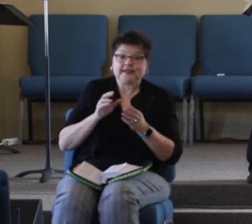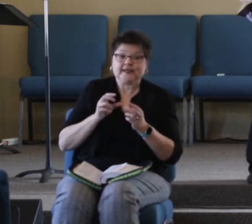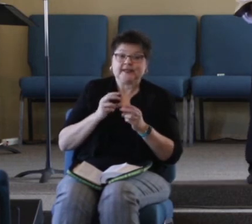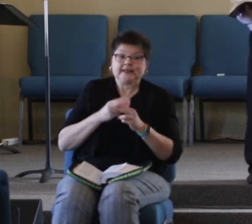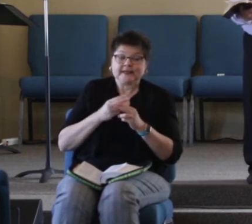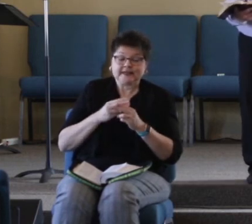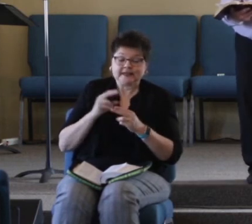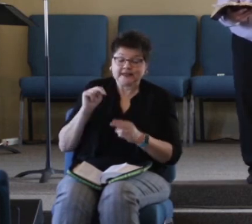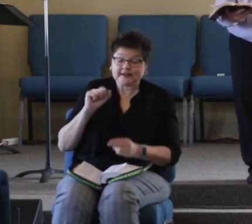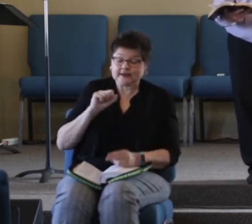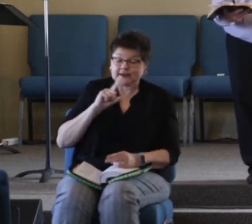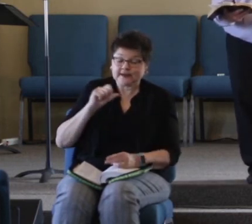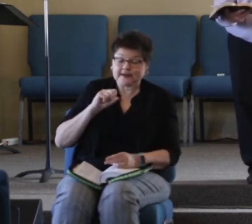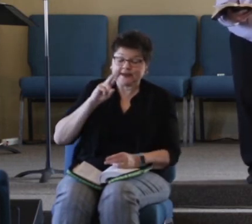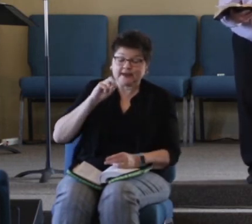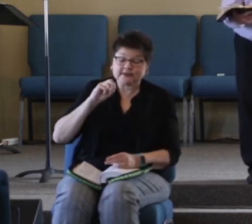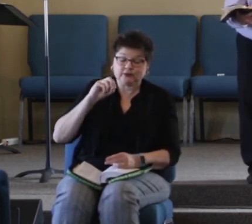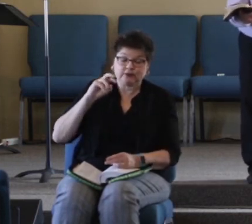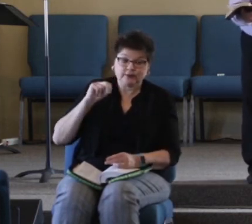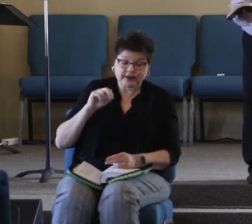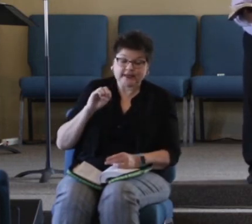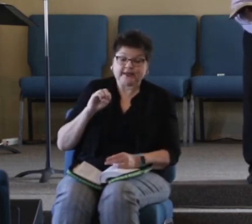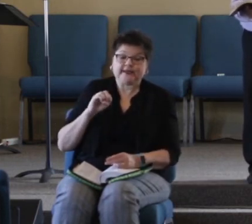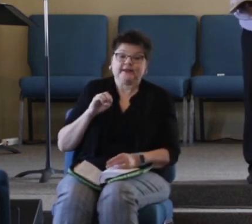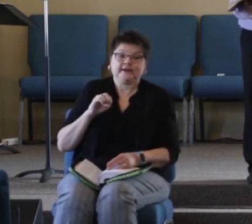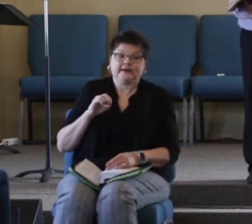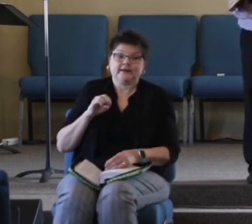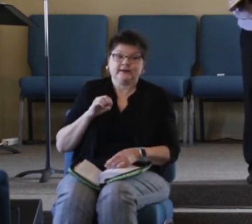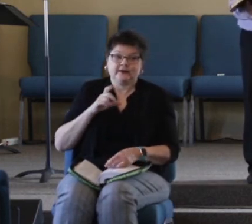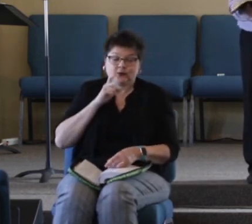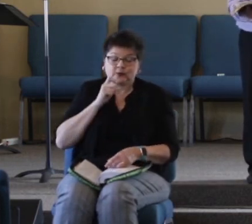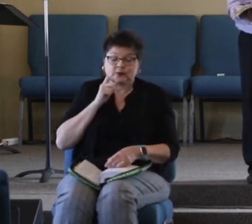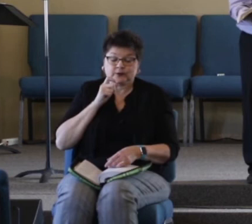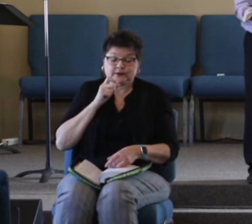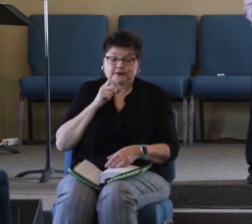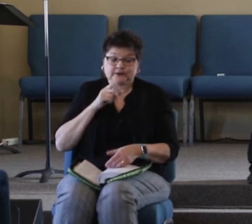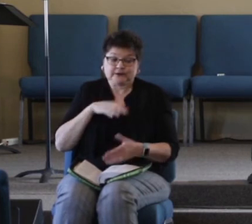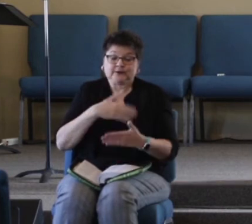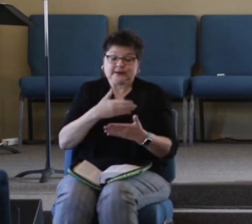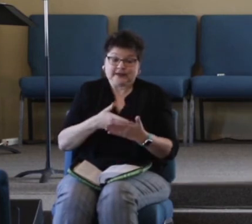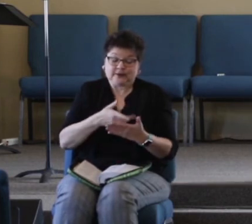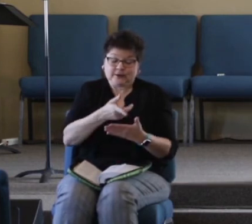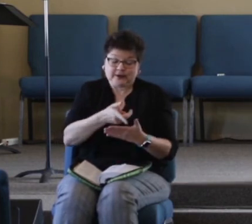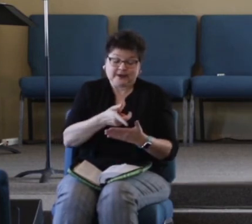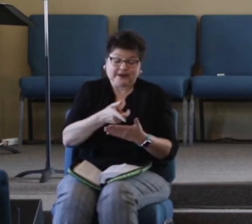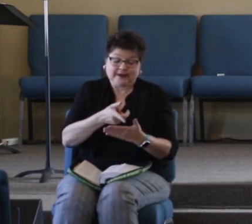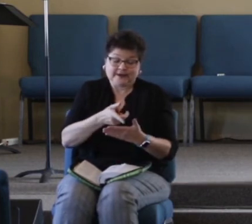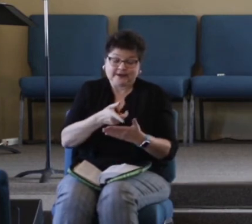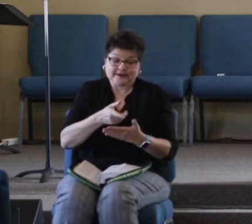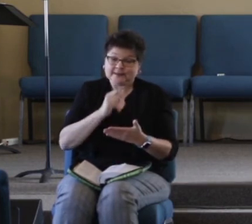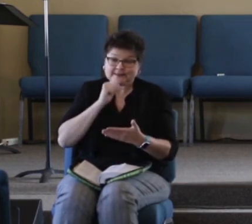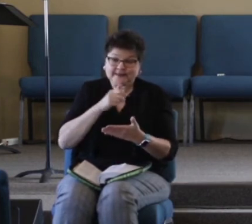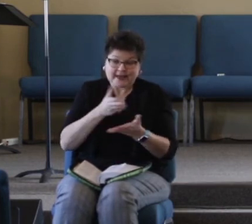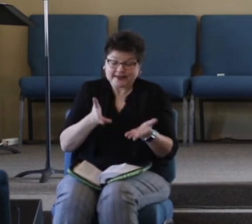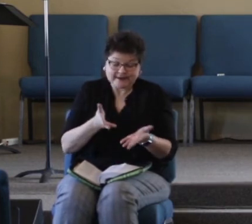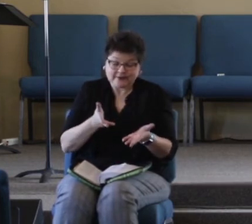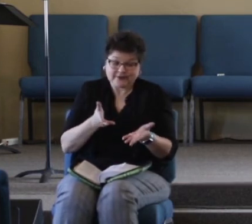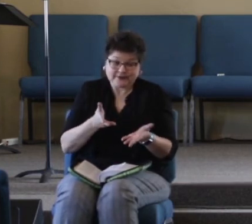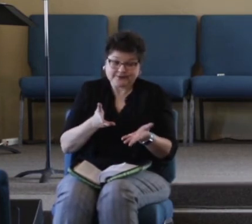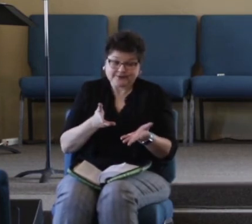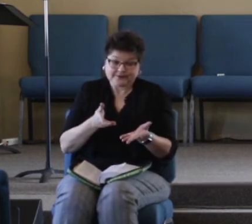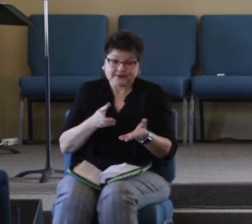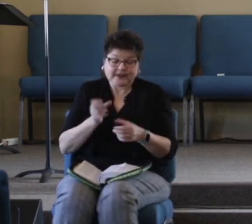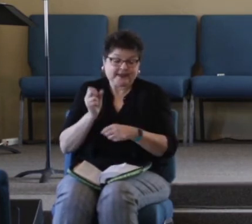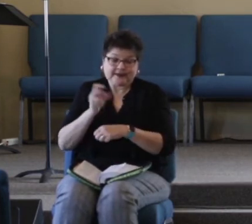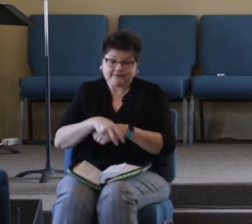here. Behold, here is the place where they have laid him.'" He's not there. He defeated death.